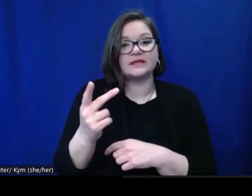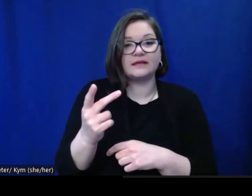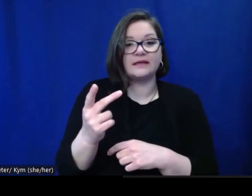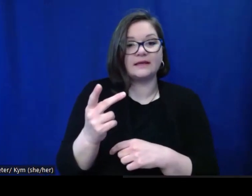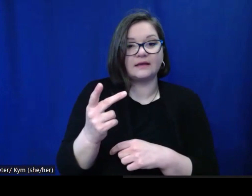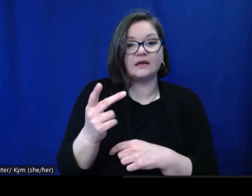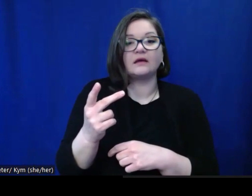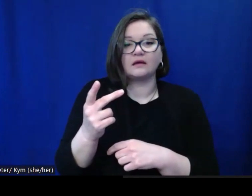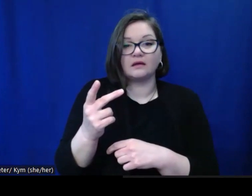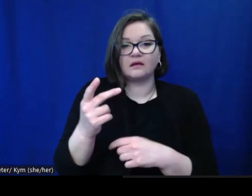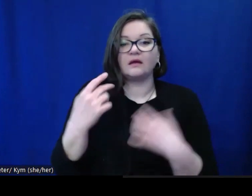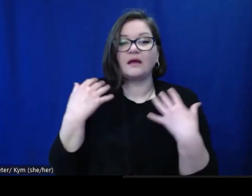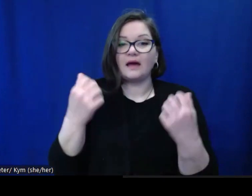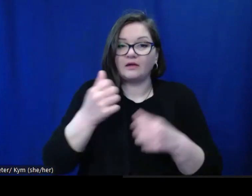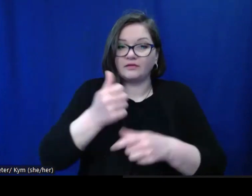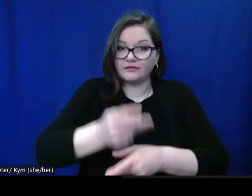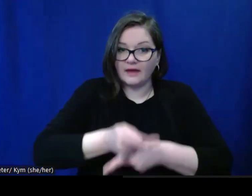healthcare